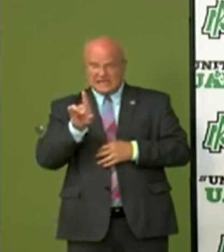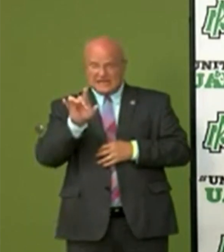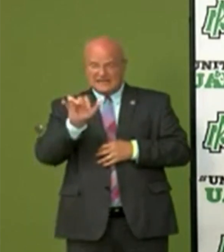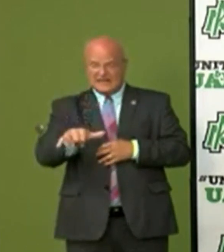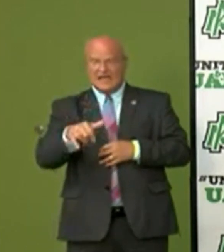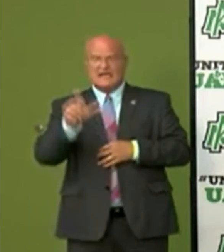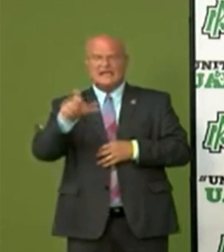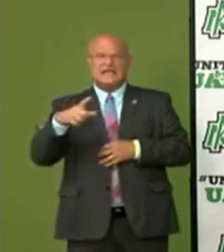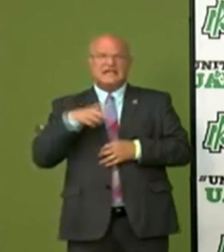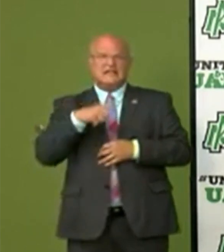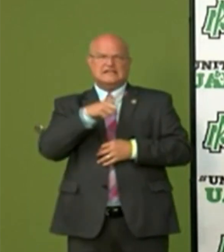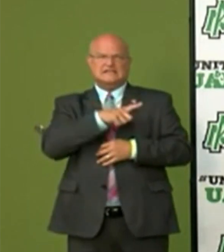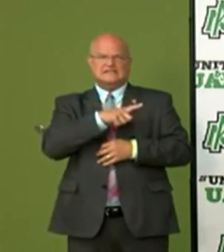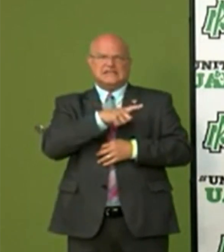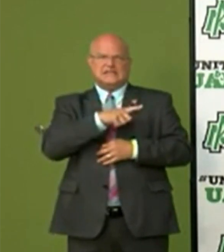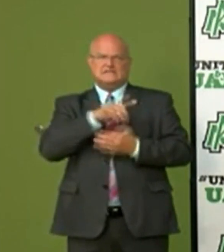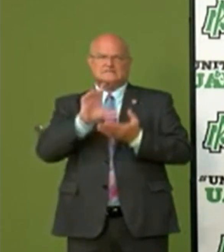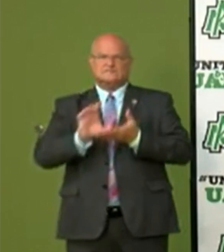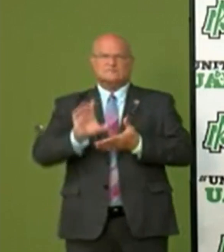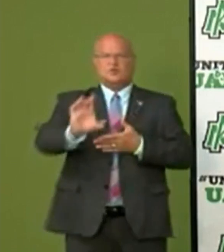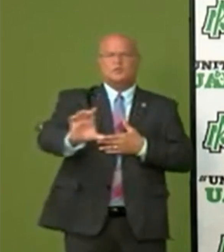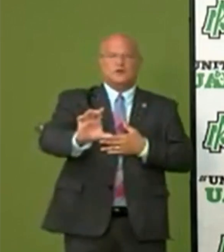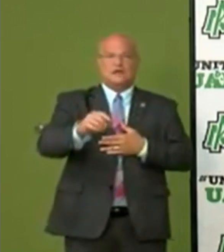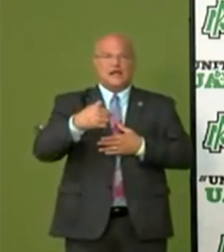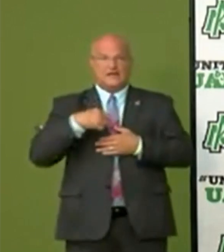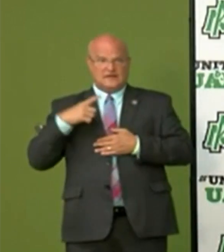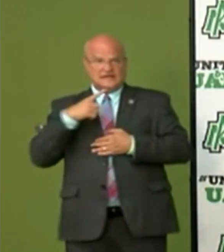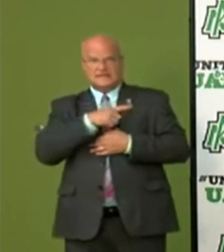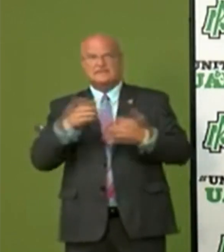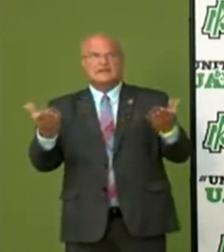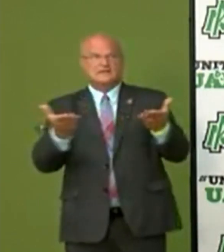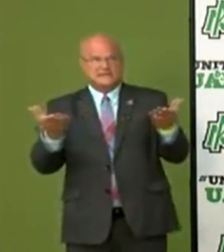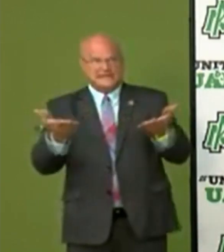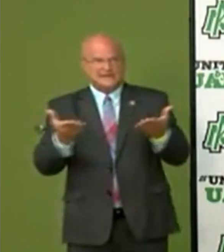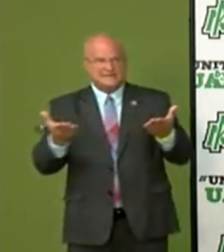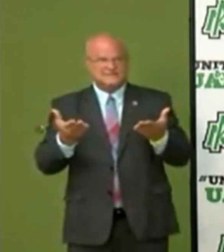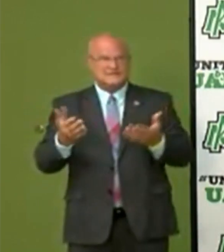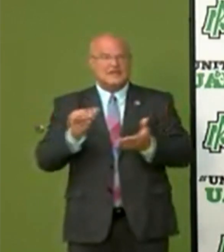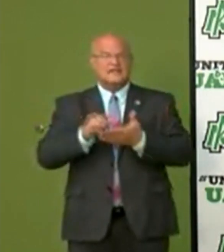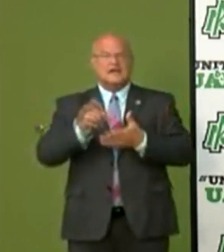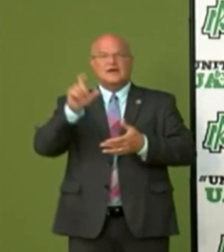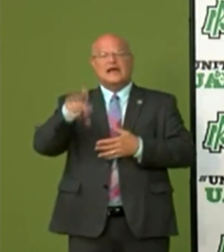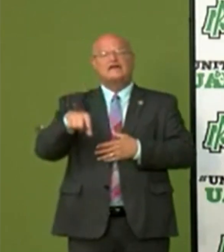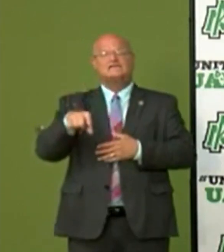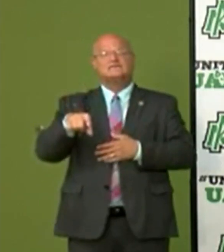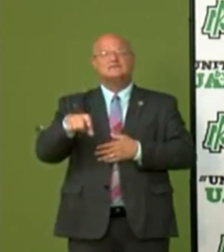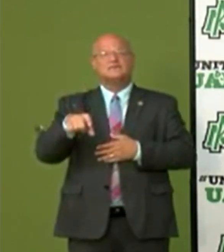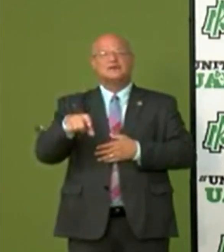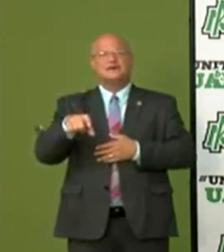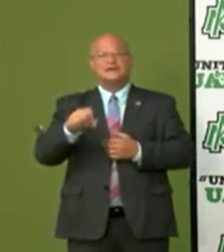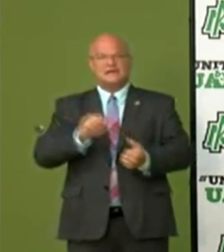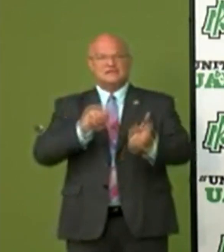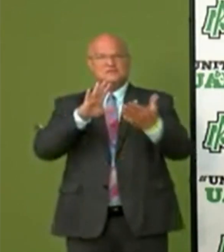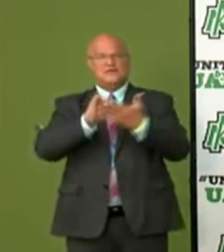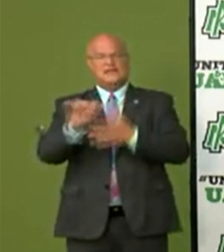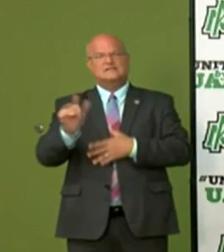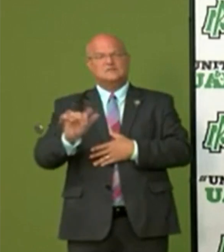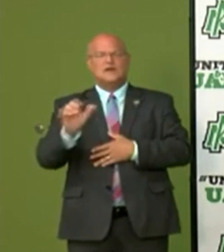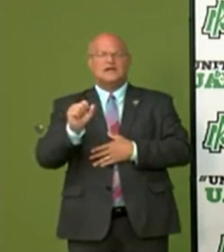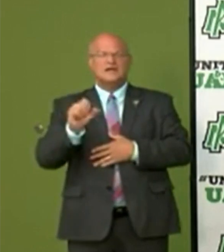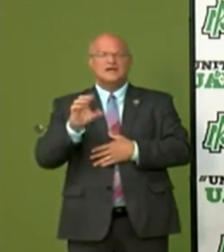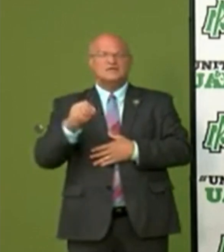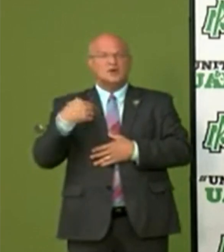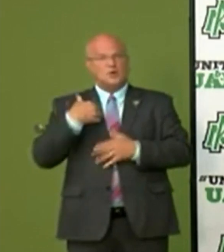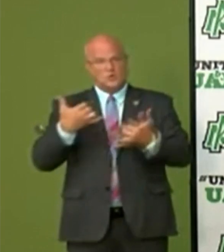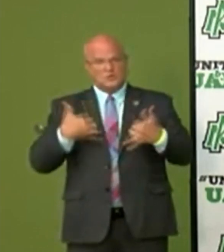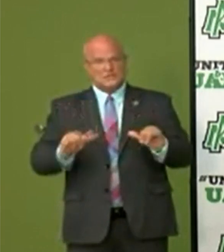have some legislative appropriation for it. I have our legislators here that would have to address that as well. So